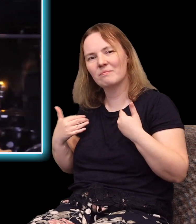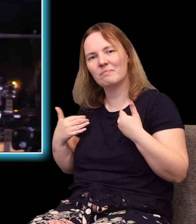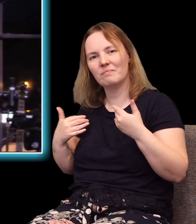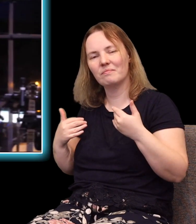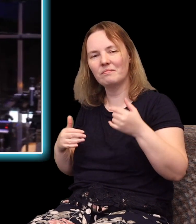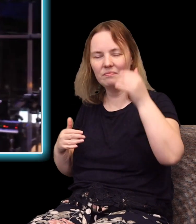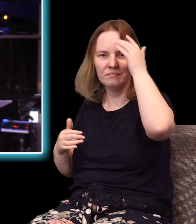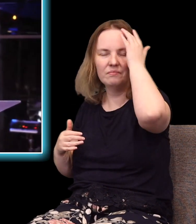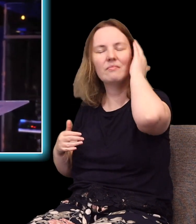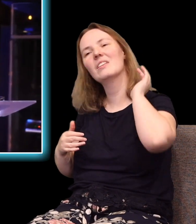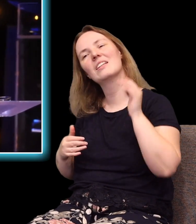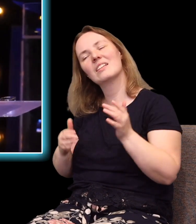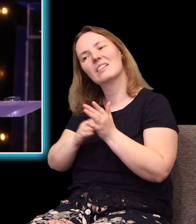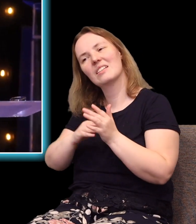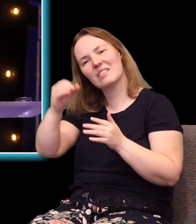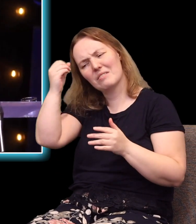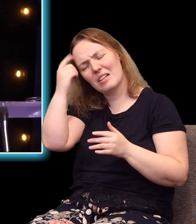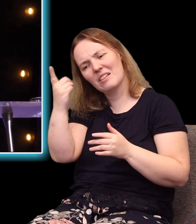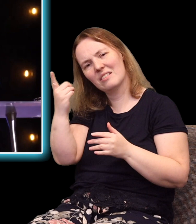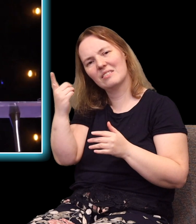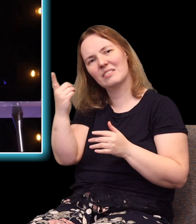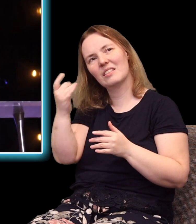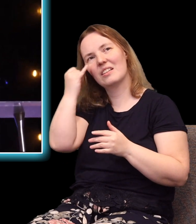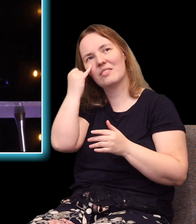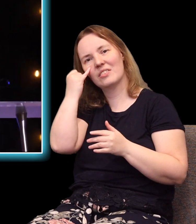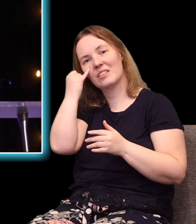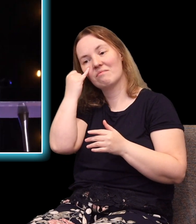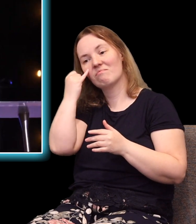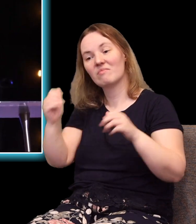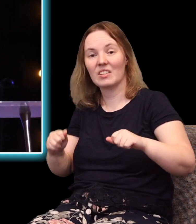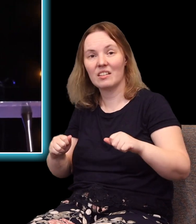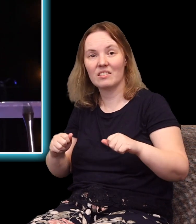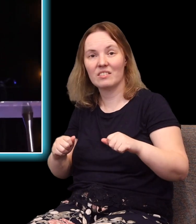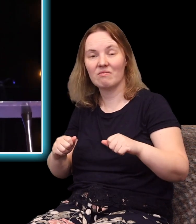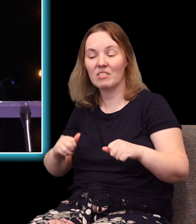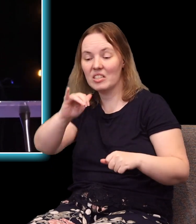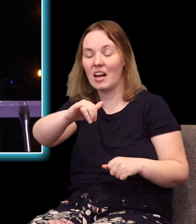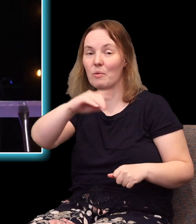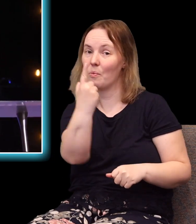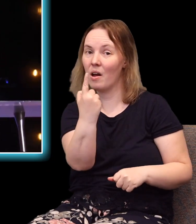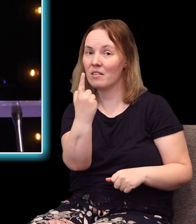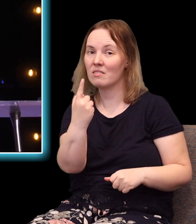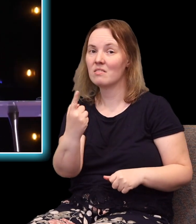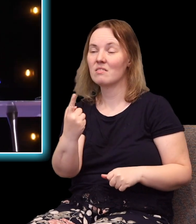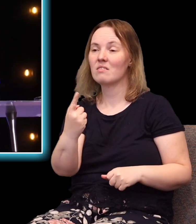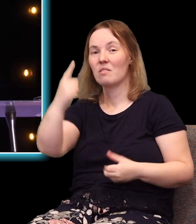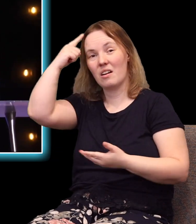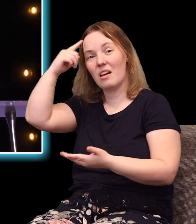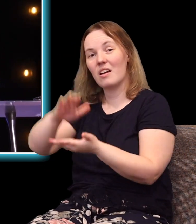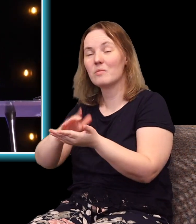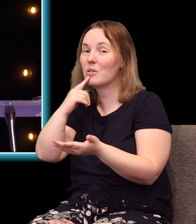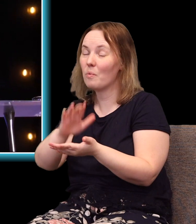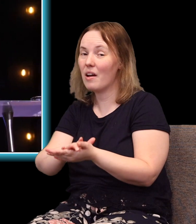youthfulness. And again, I said in the first service that it came to my mind, that's probably one of the reasons why, if you can, it's really good to stick with your one partner for the rest of your